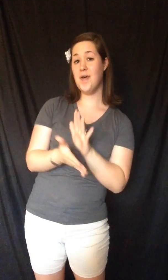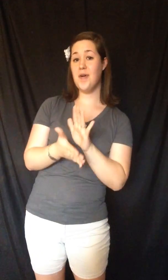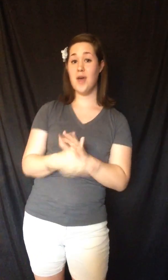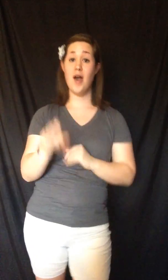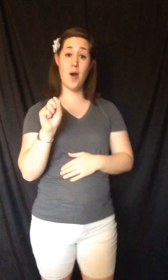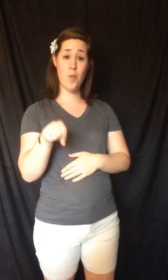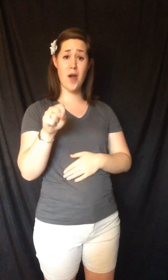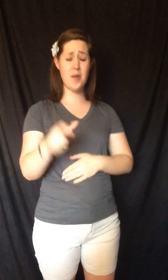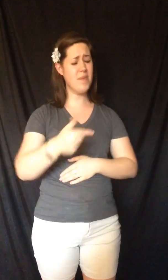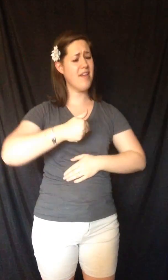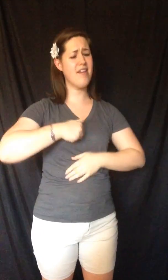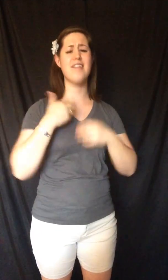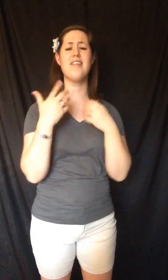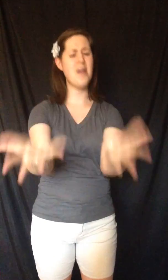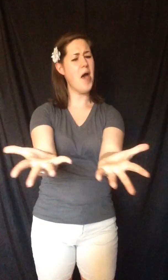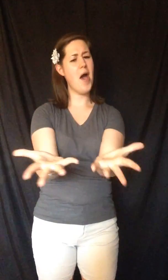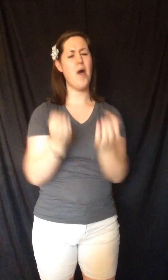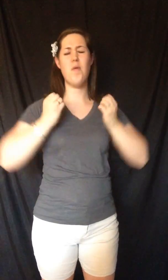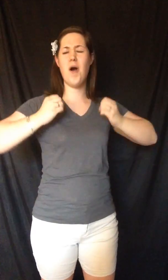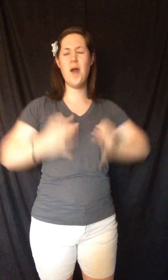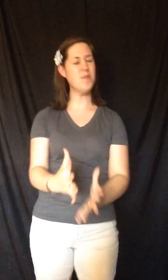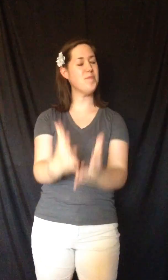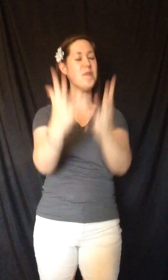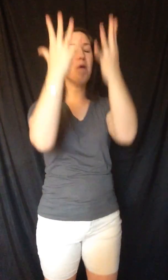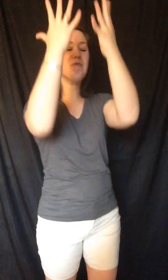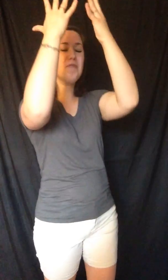I want to be, I want to be glossy